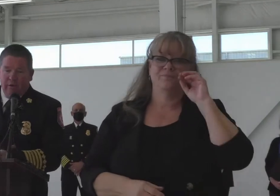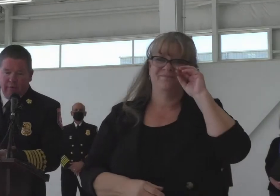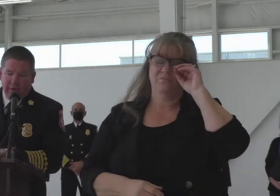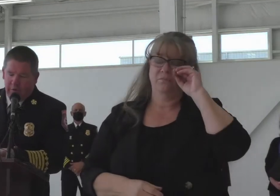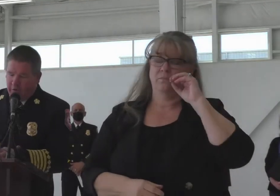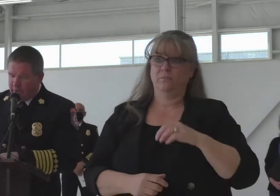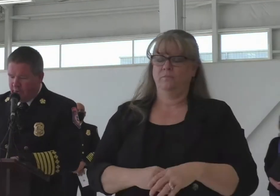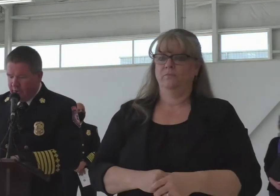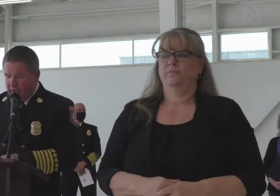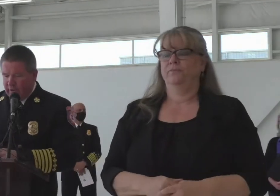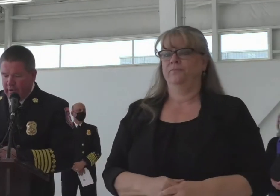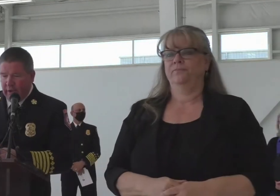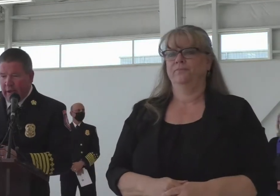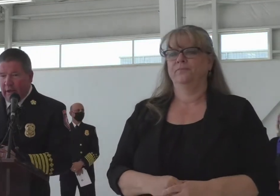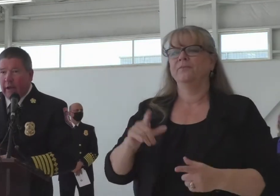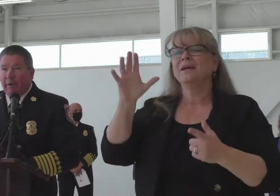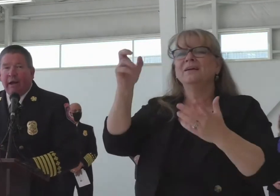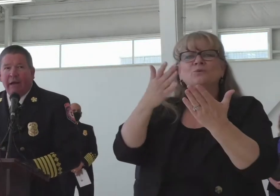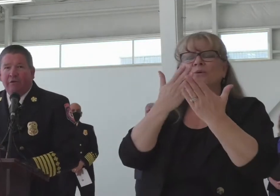Thank you.